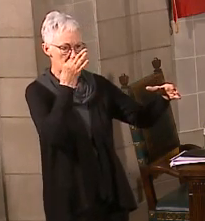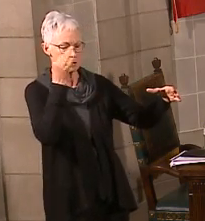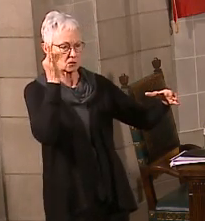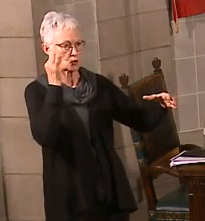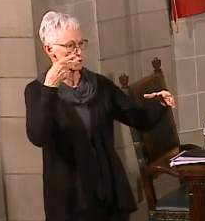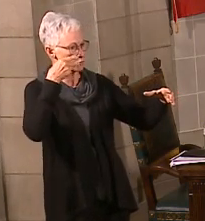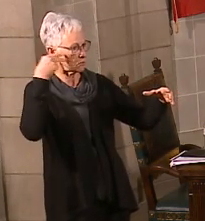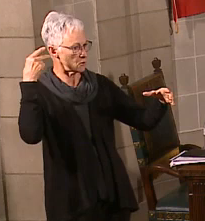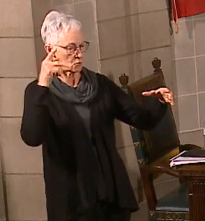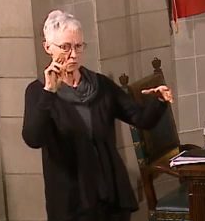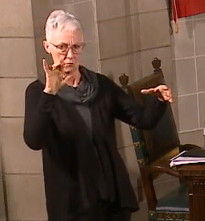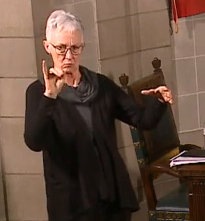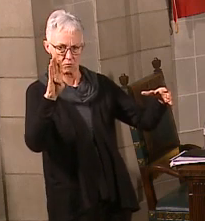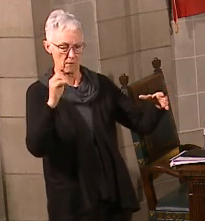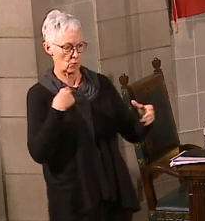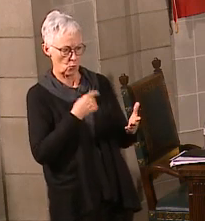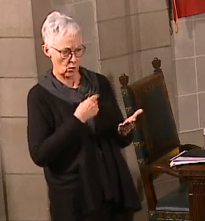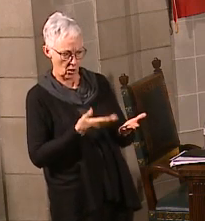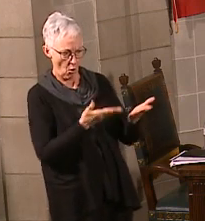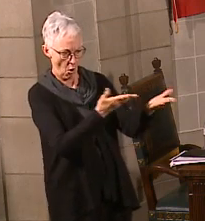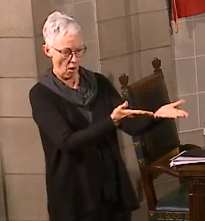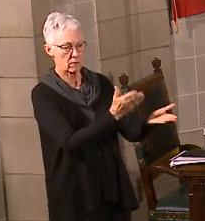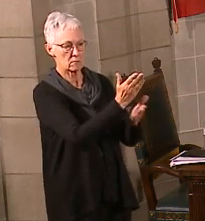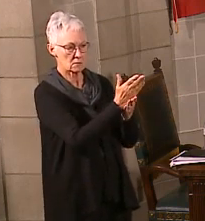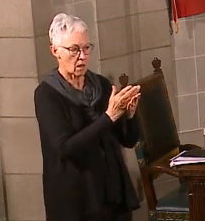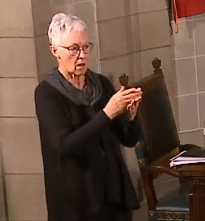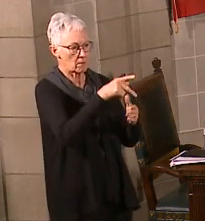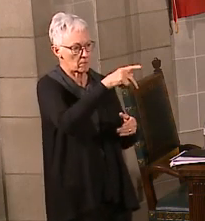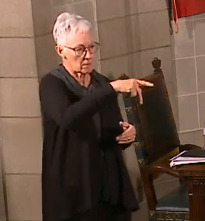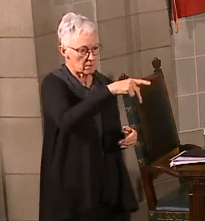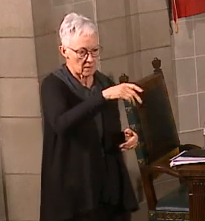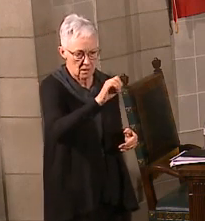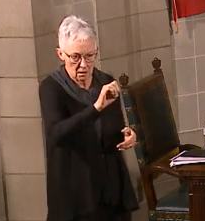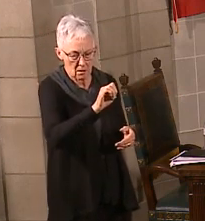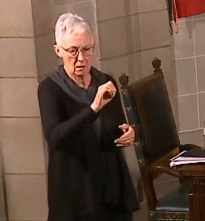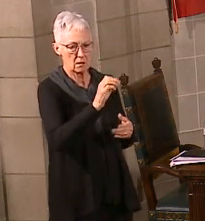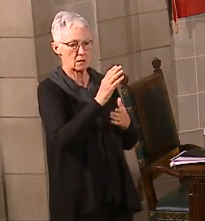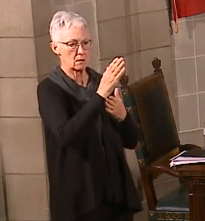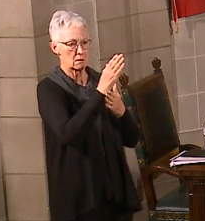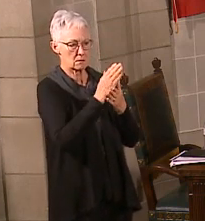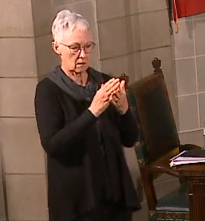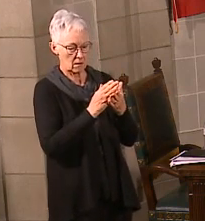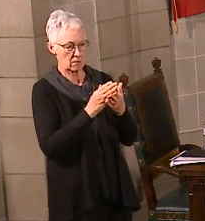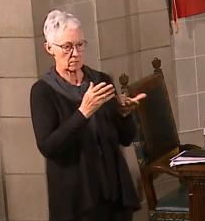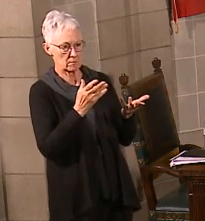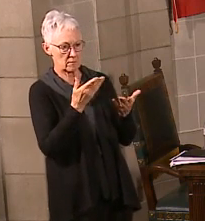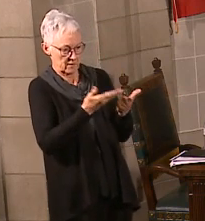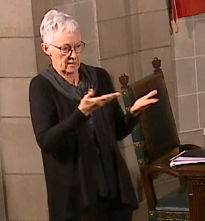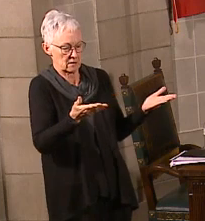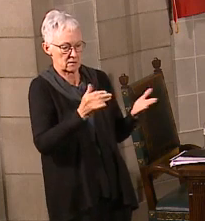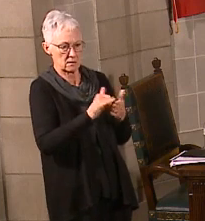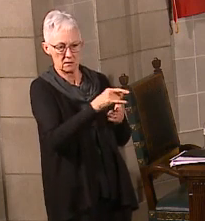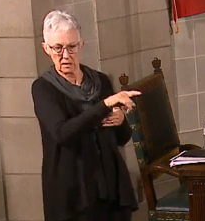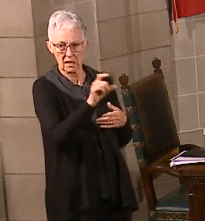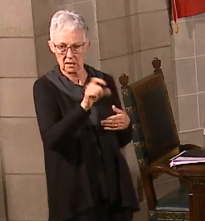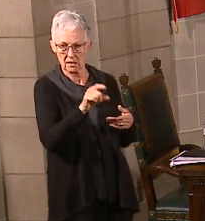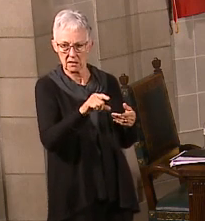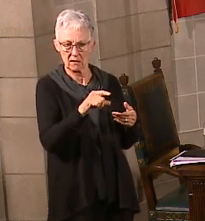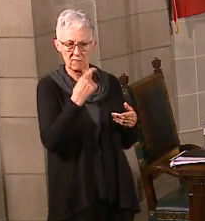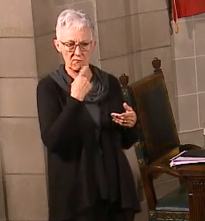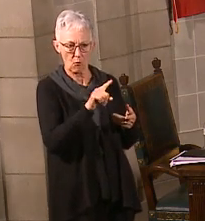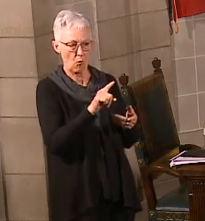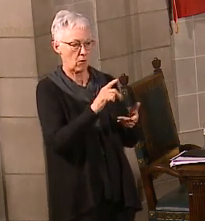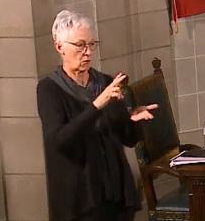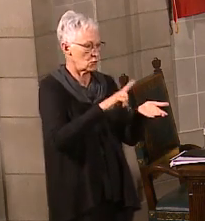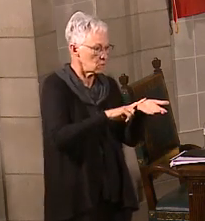like personal protection equipment and things like that. So the things that we're working with to, through our public health departments to help nursing homes